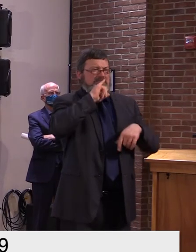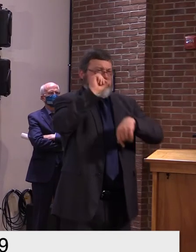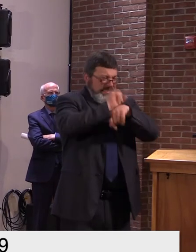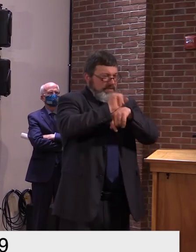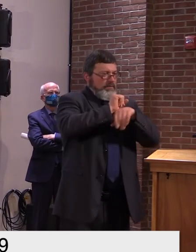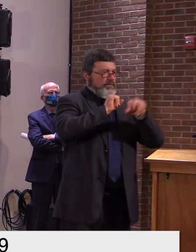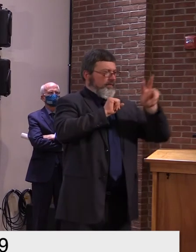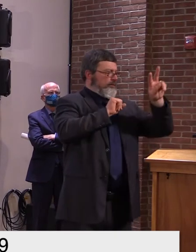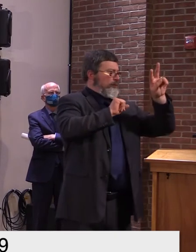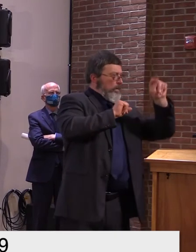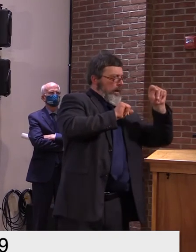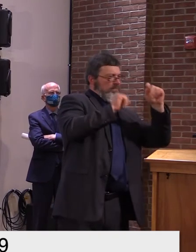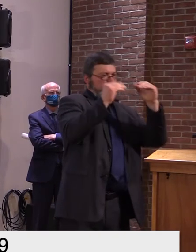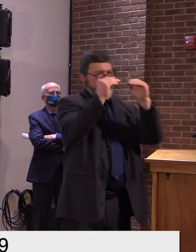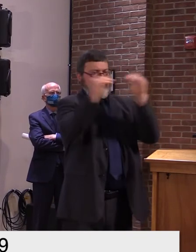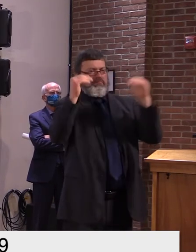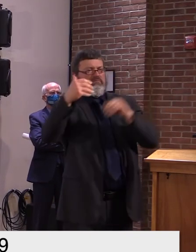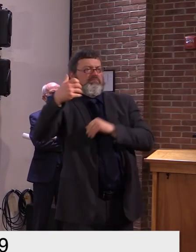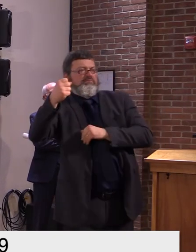Thank you.